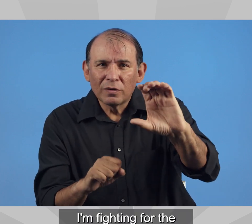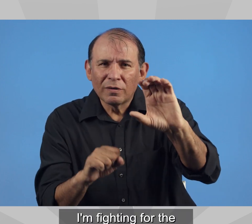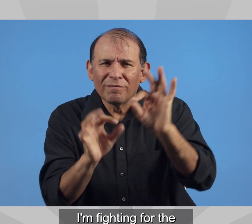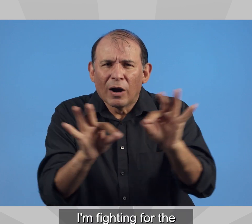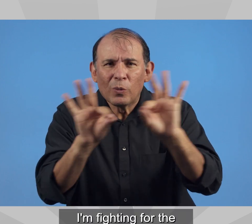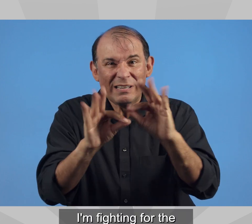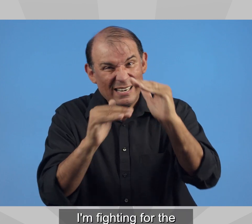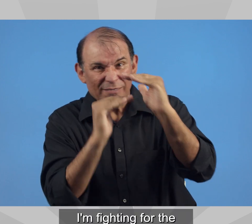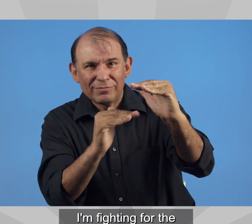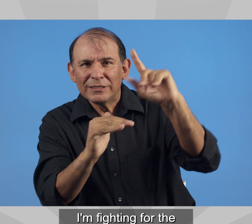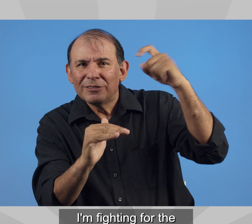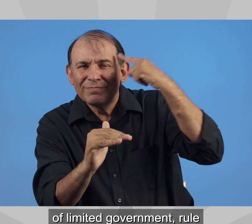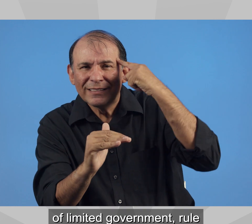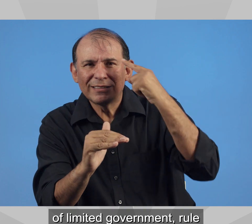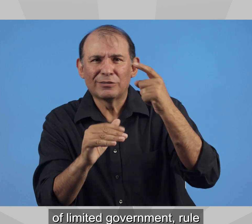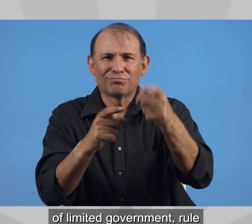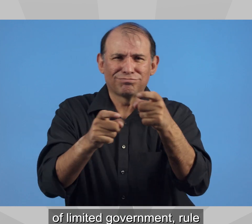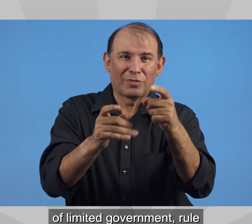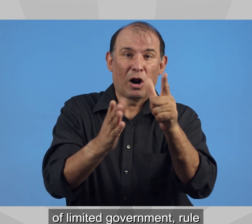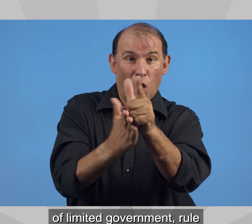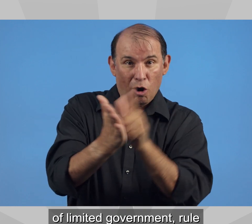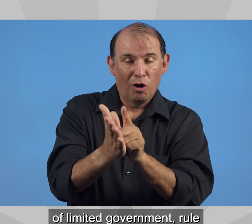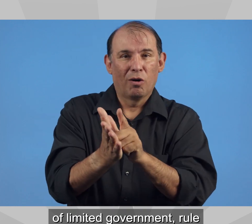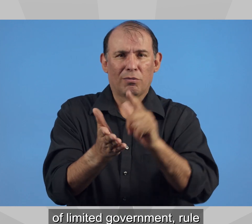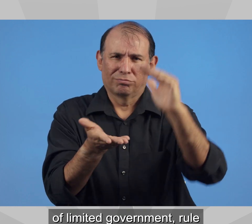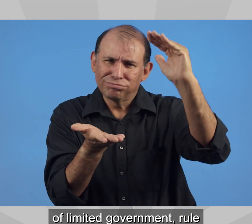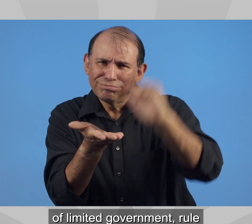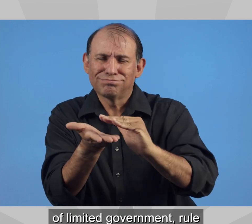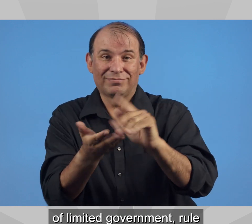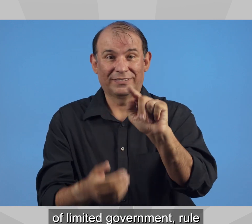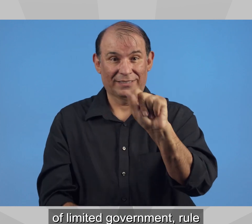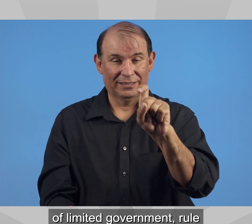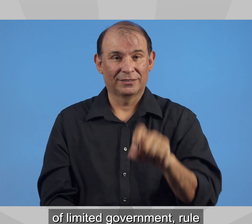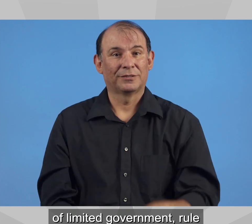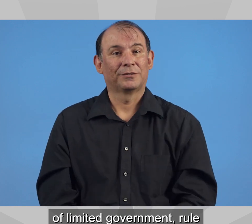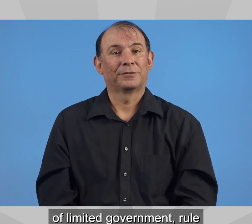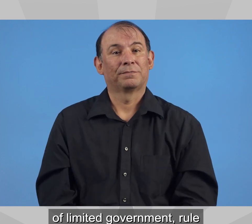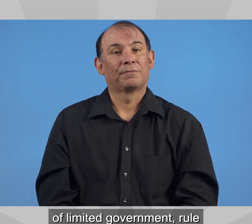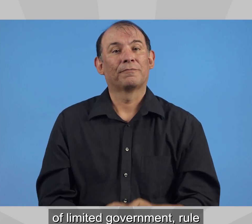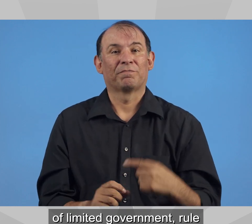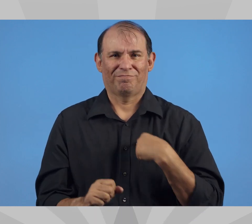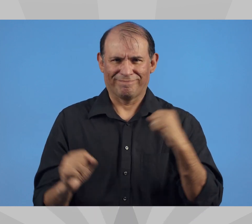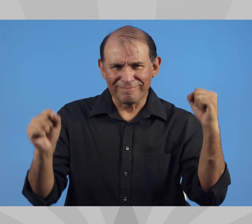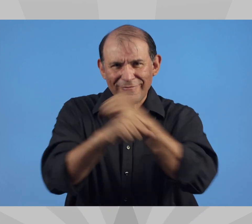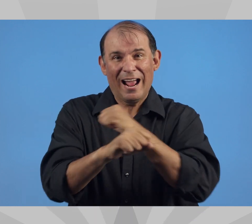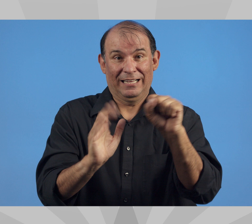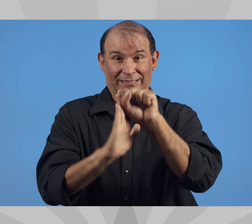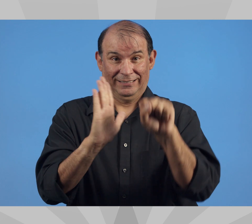I'm fighting for the conservative principles of limited government, rule of law, and lower taxes.